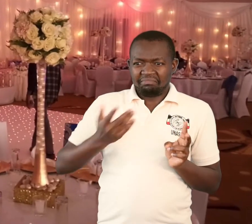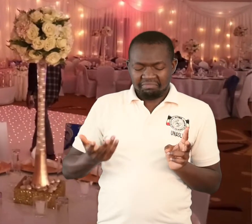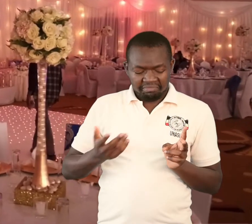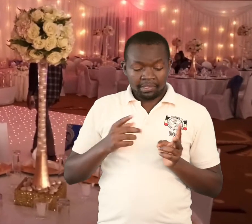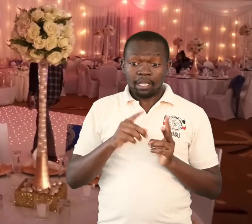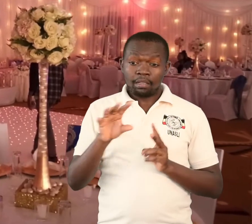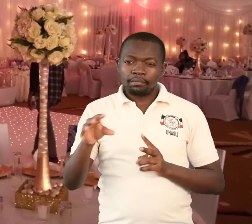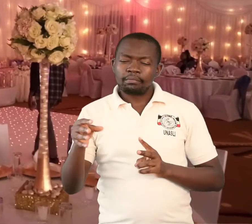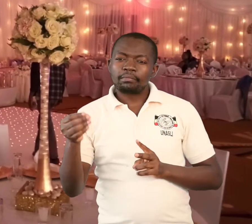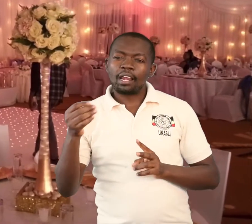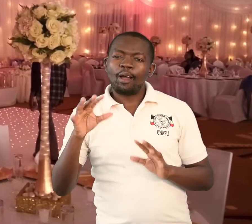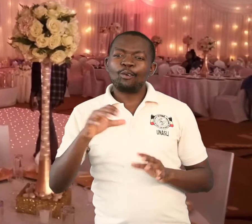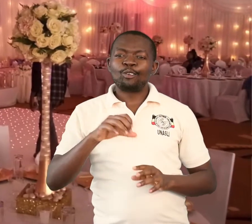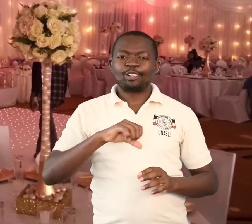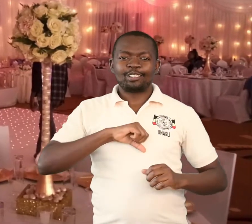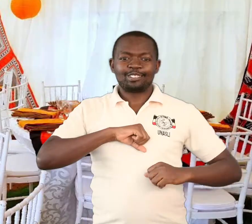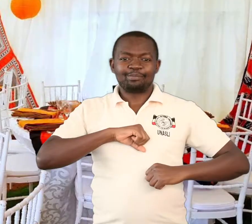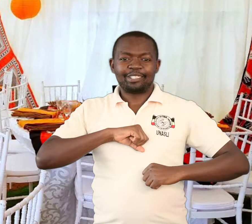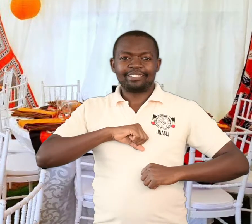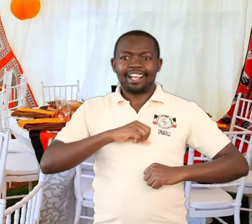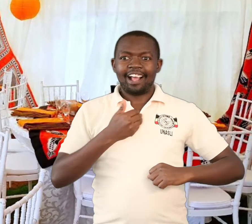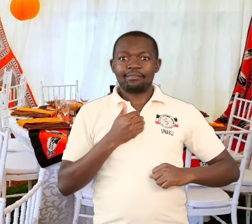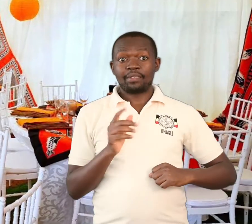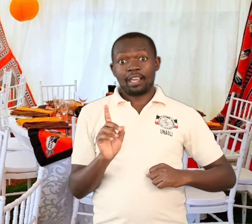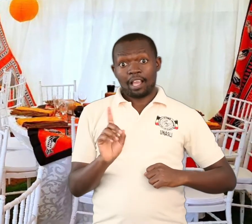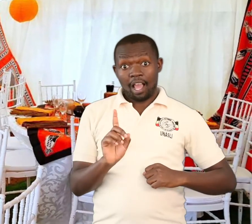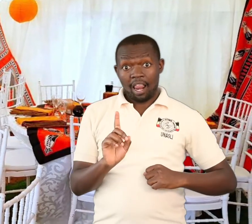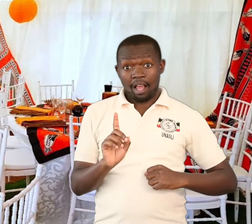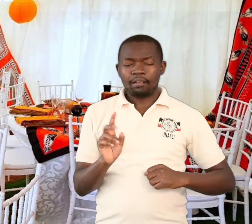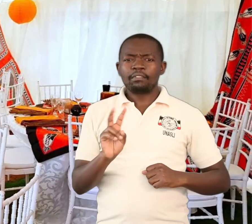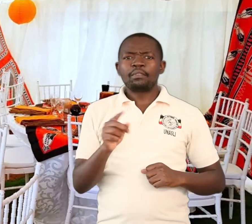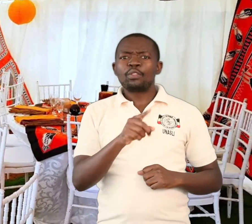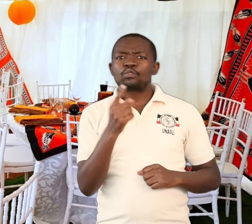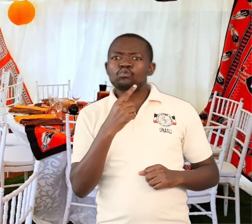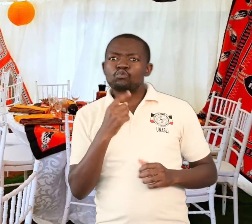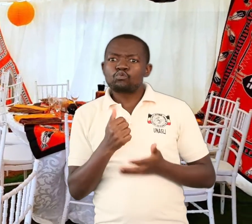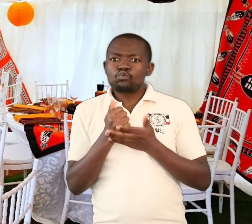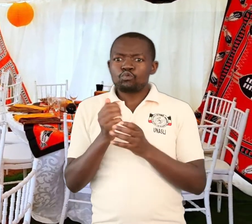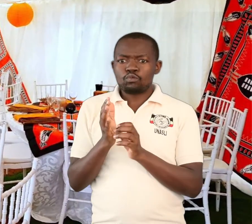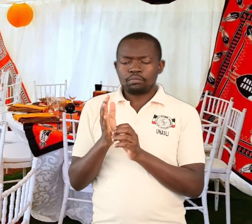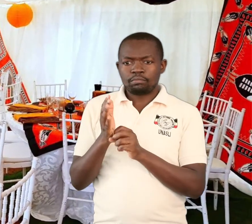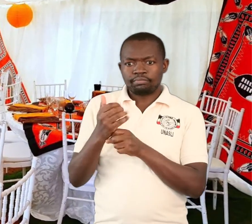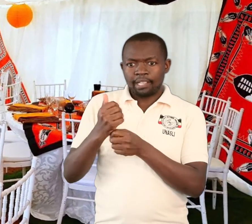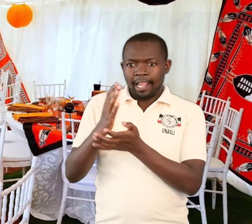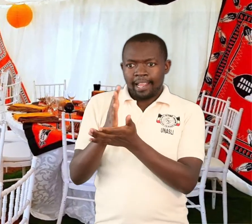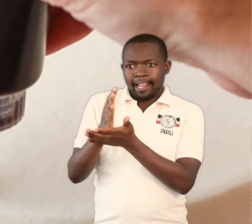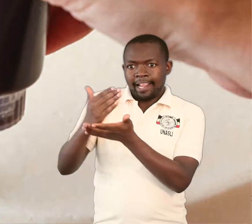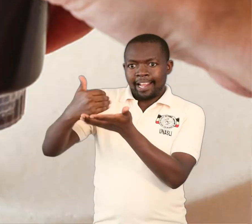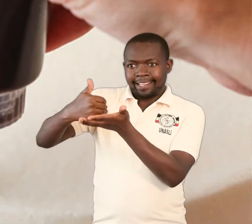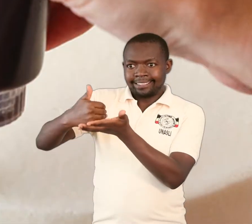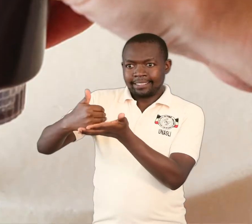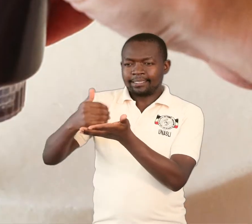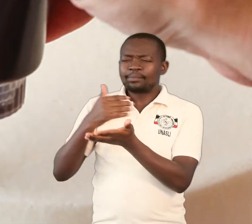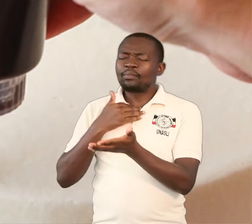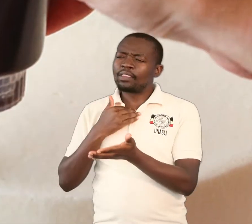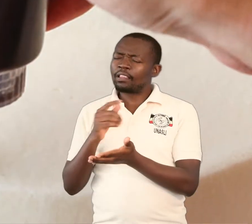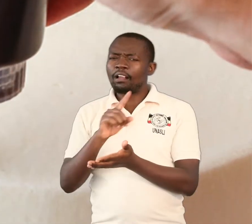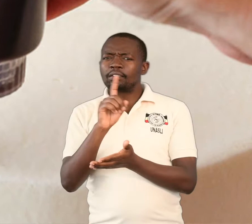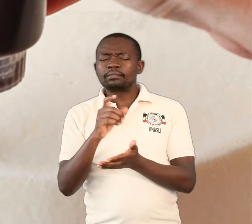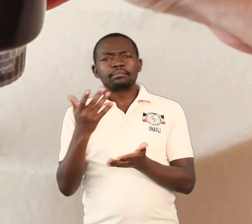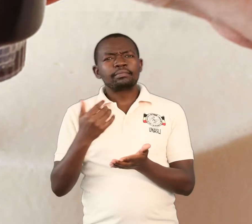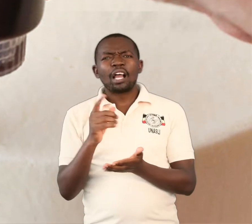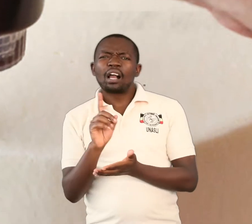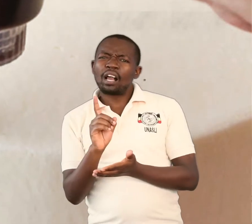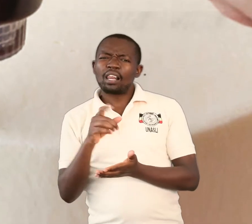you find the bride has a color. Even the one who is going to make the cake asks, what color should